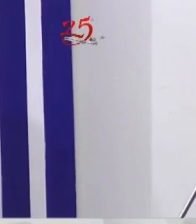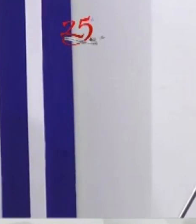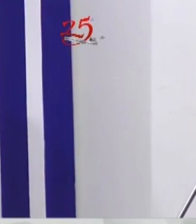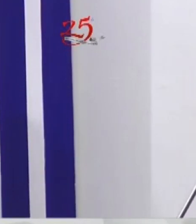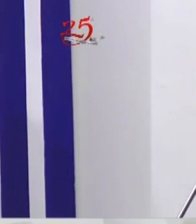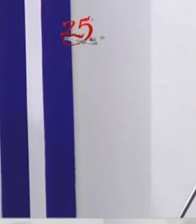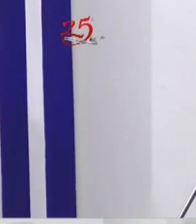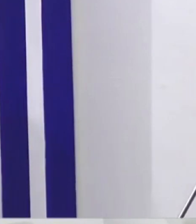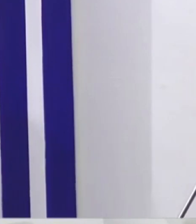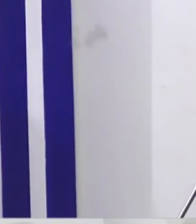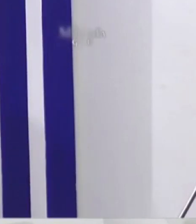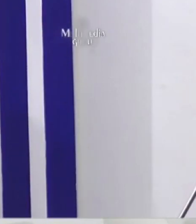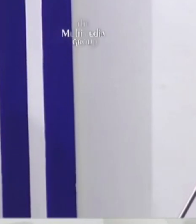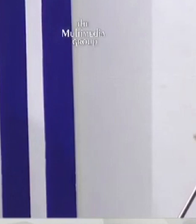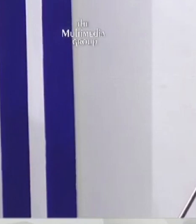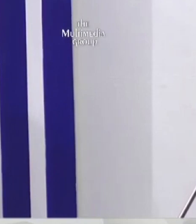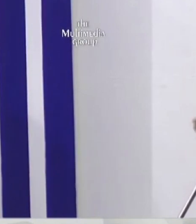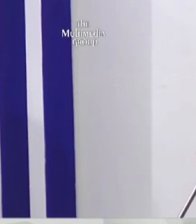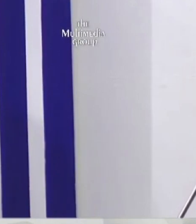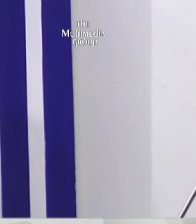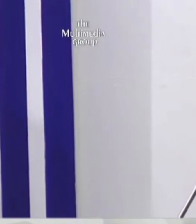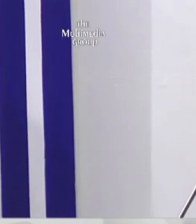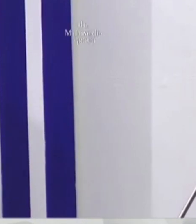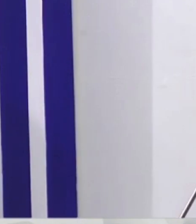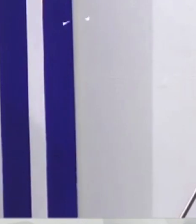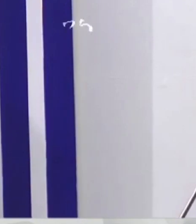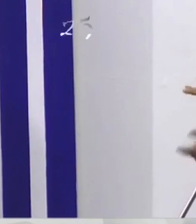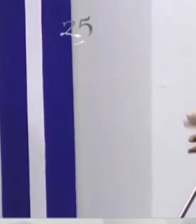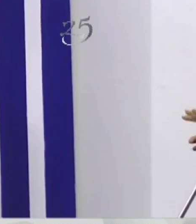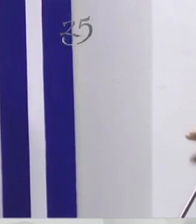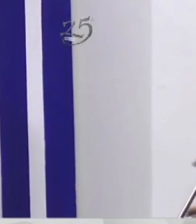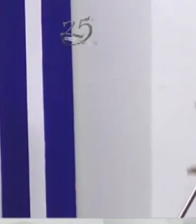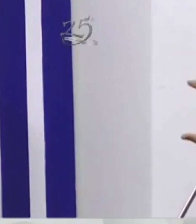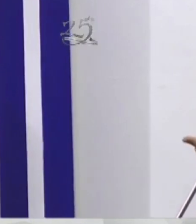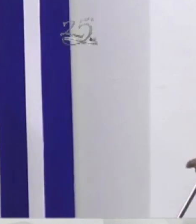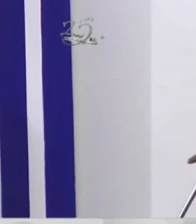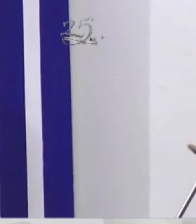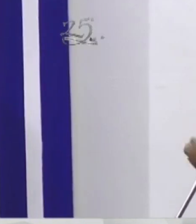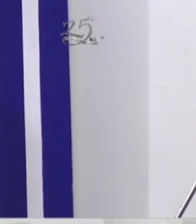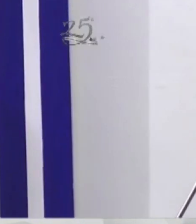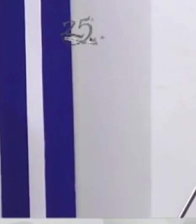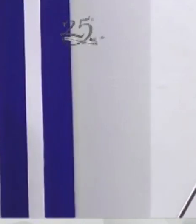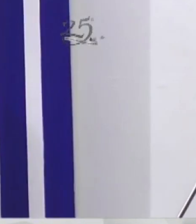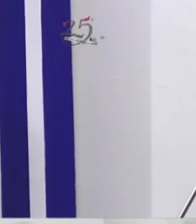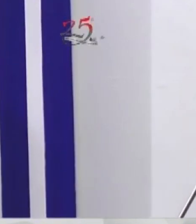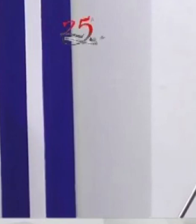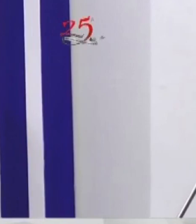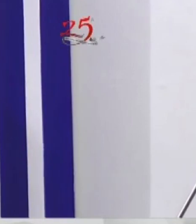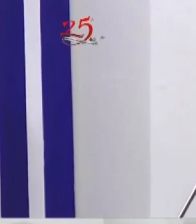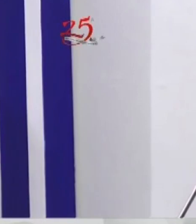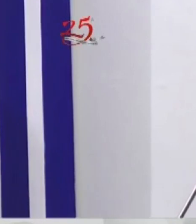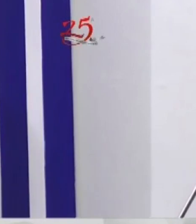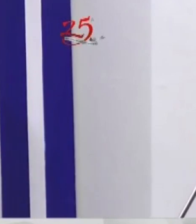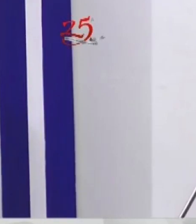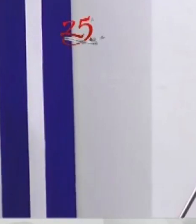They claim that their checks have revealed that no contract has been given for cartridges that will be used in these